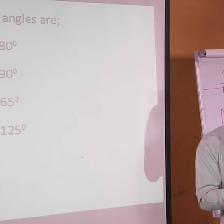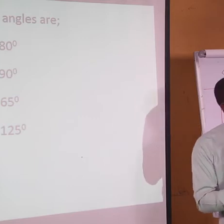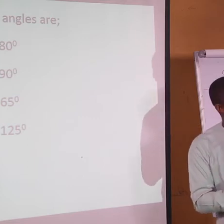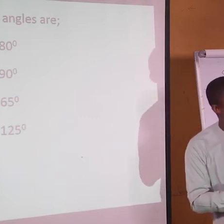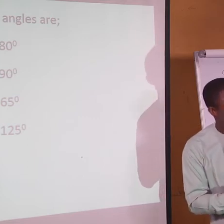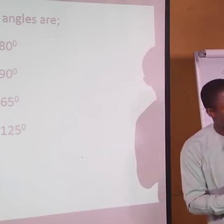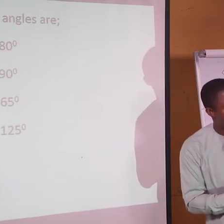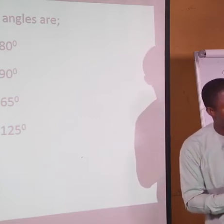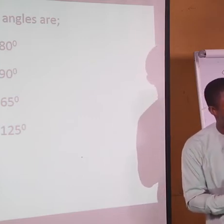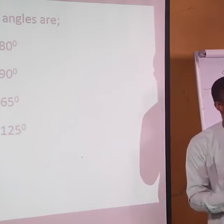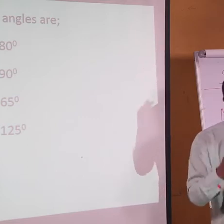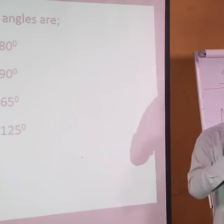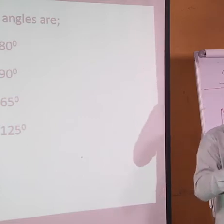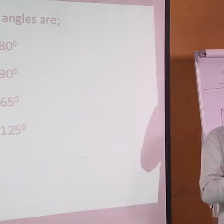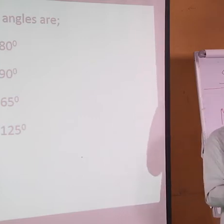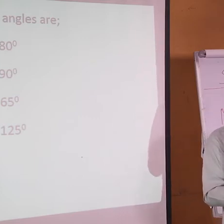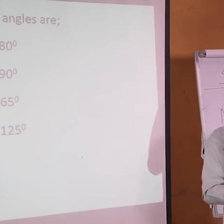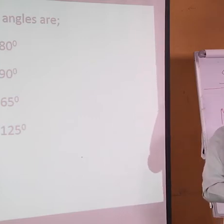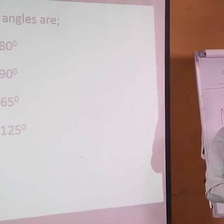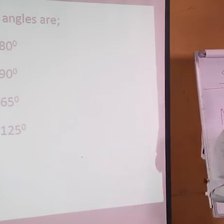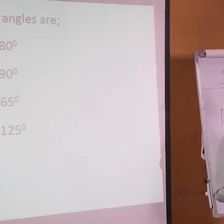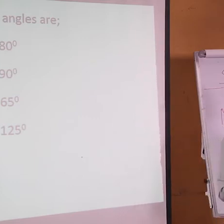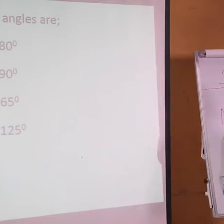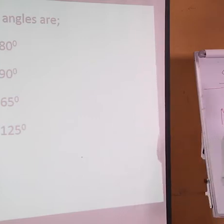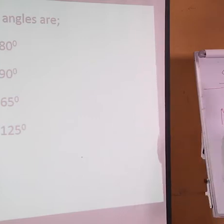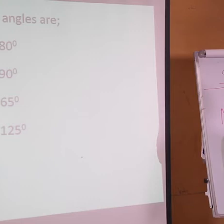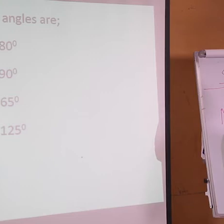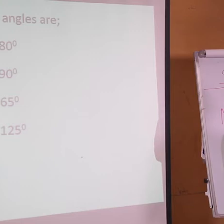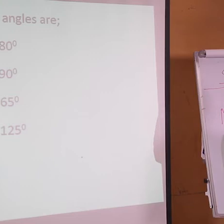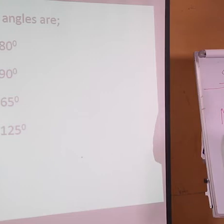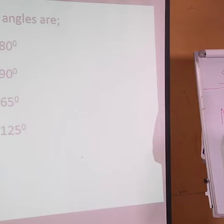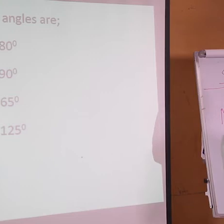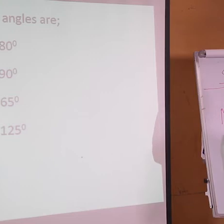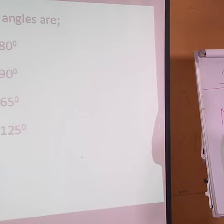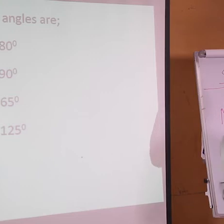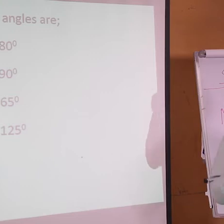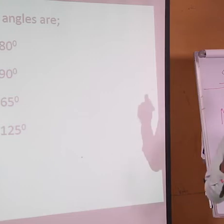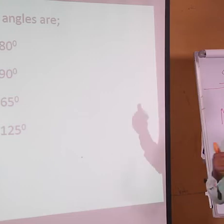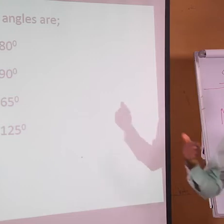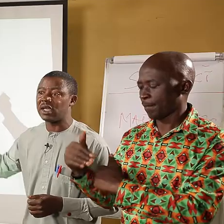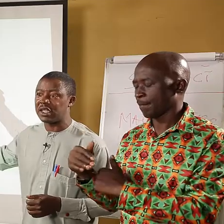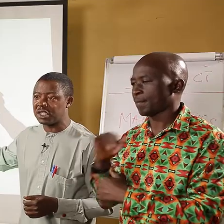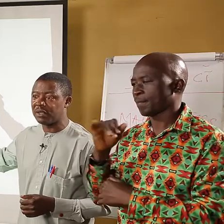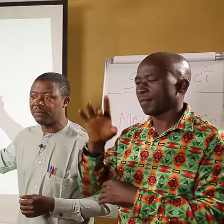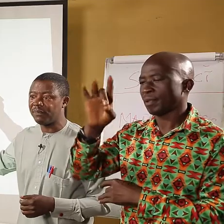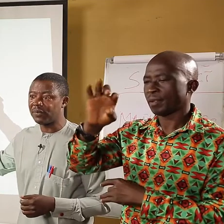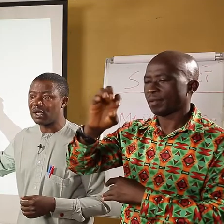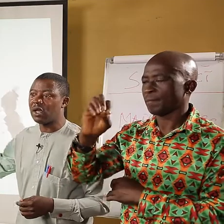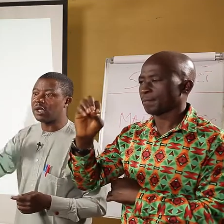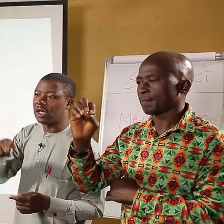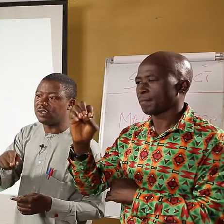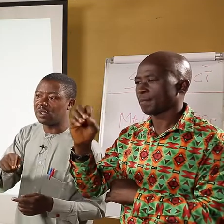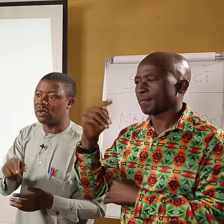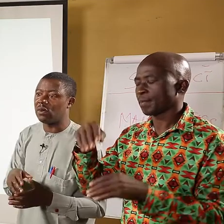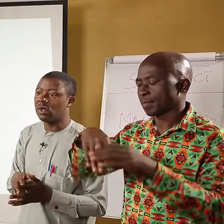angle plus the interior angle will give you 180 degrees. So if the interior angle is 80,